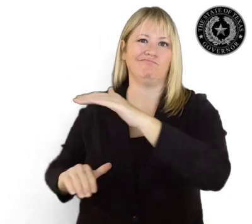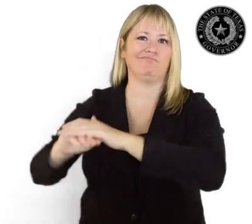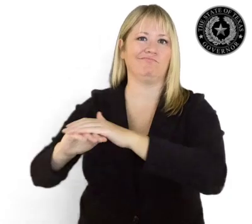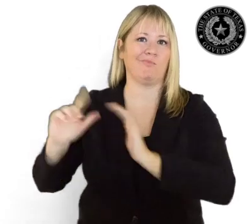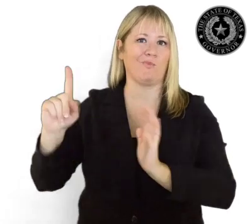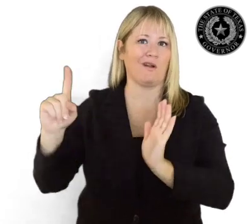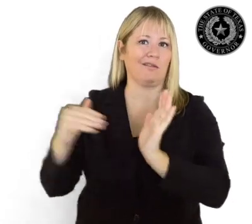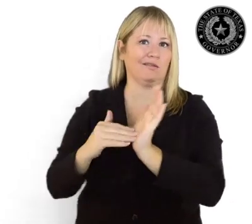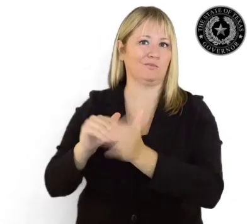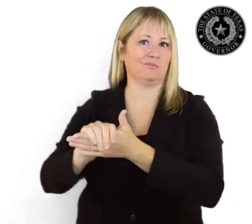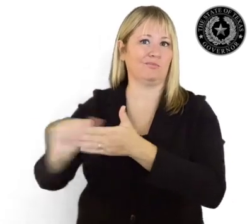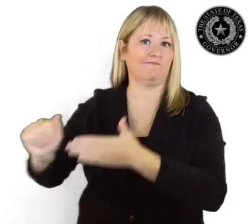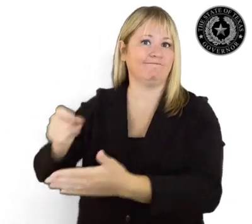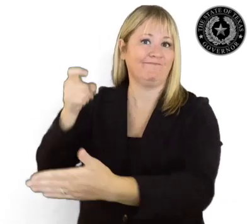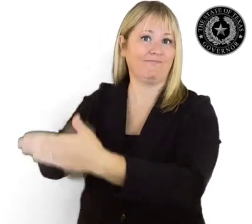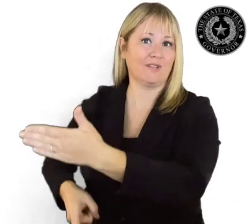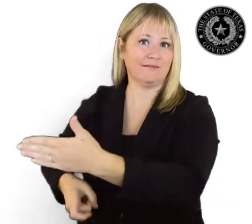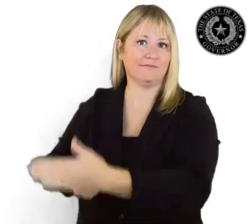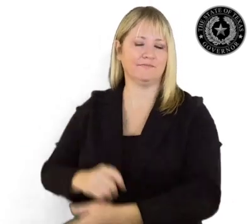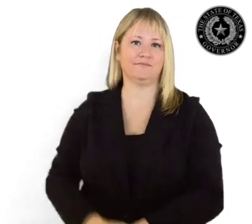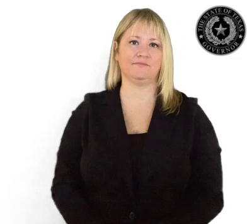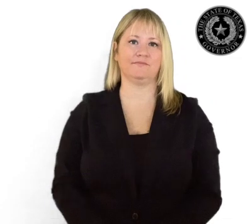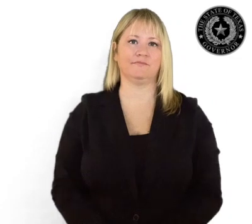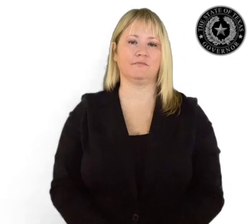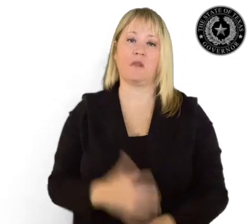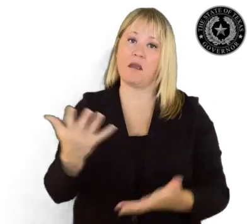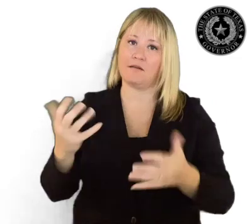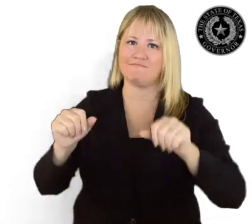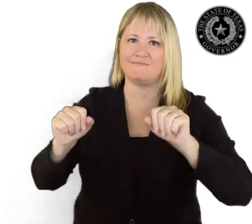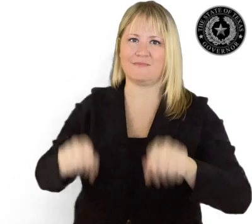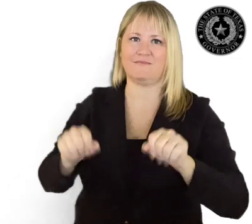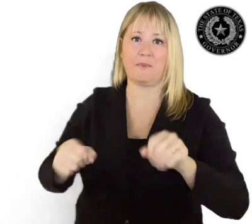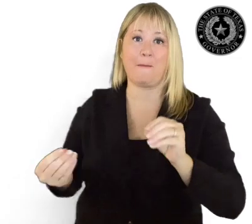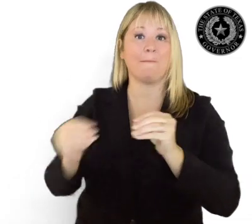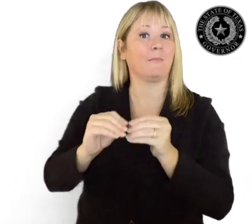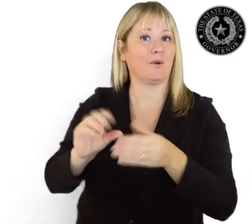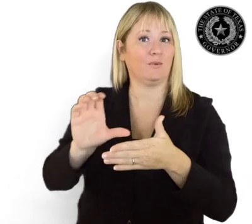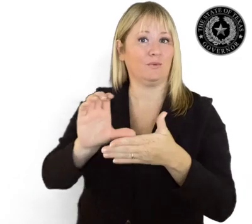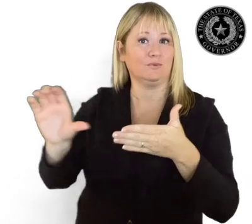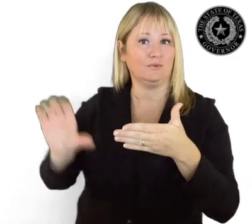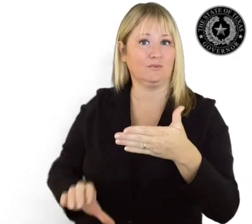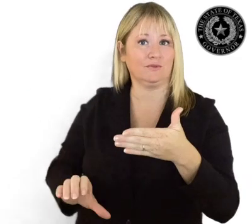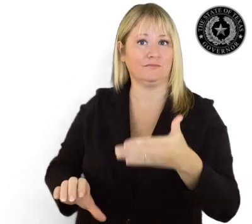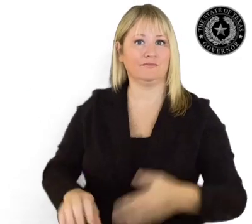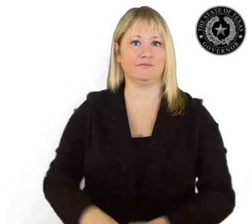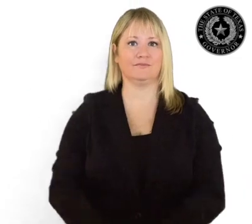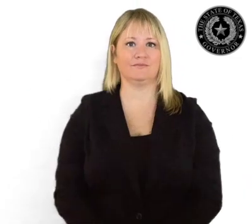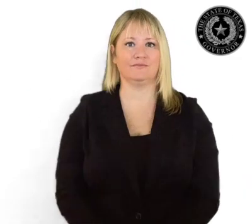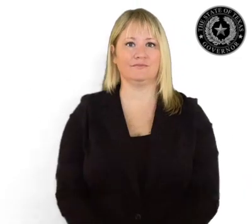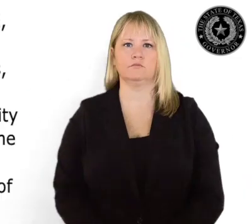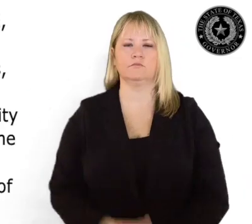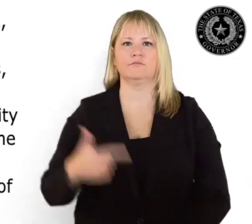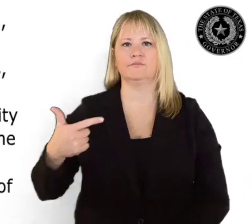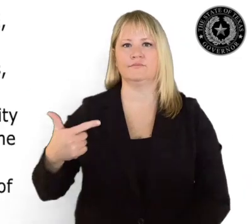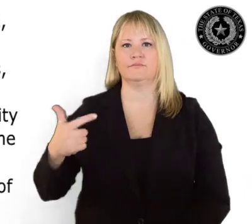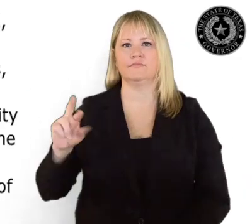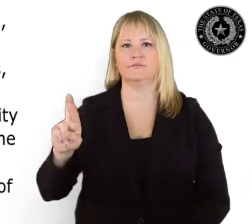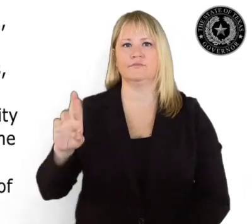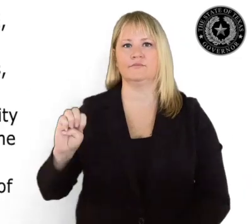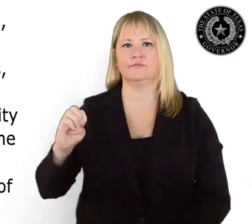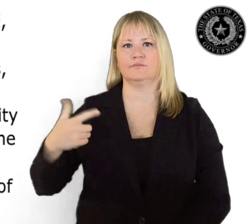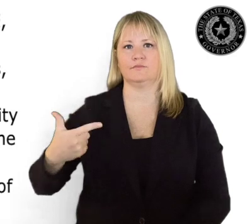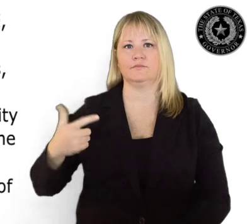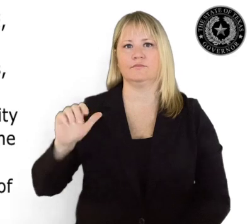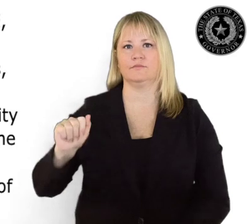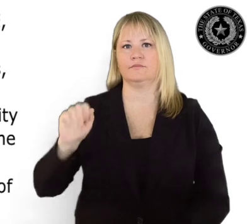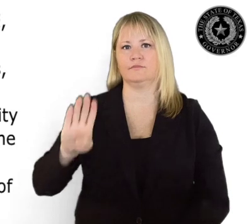418.173 by a fine not to exceed $1,000 and may be subject to regulatory enforcement. Now therefore,